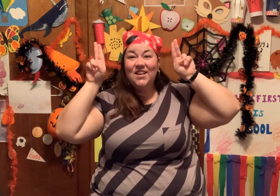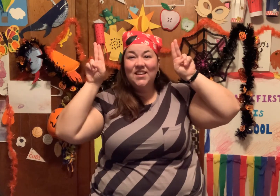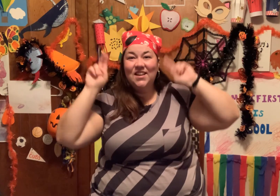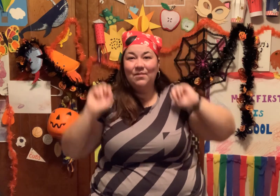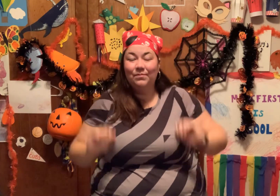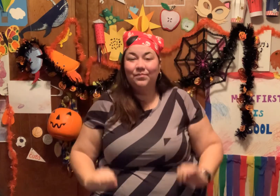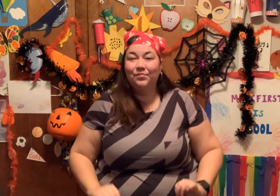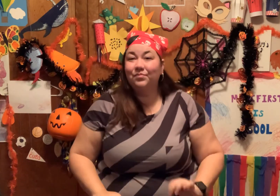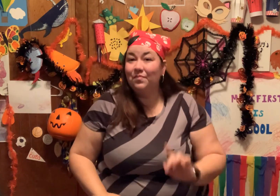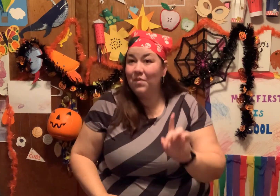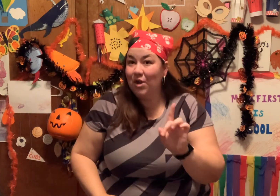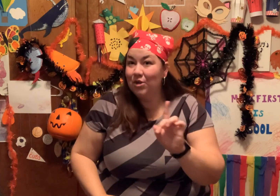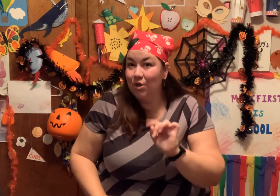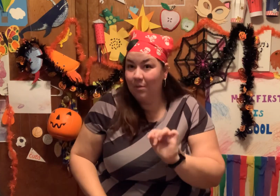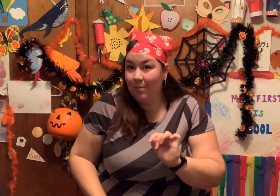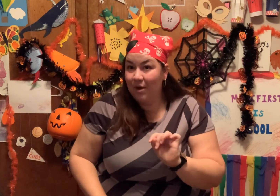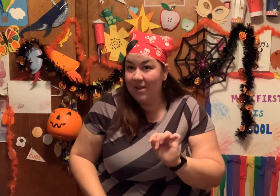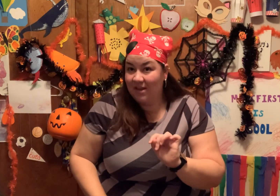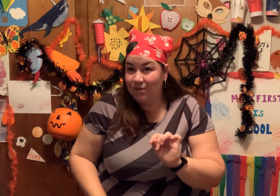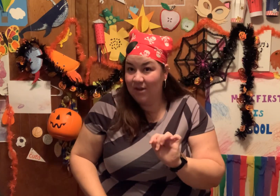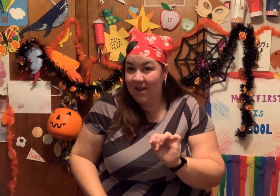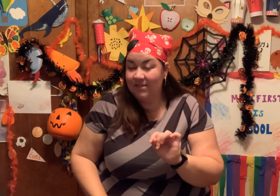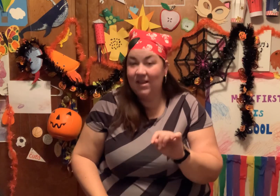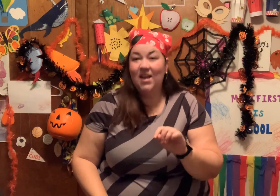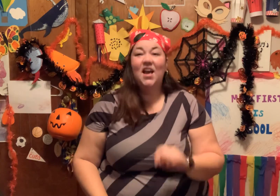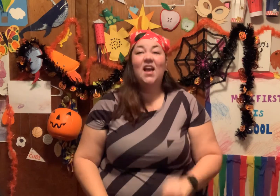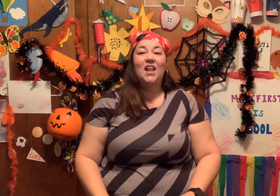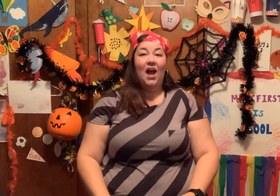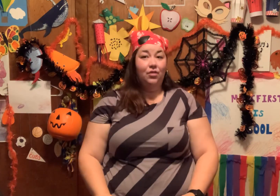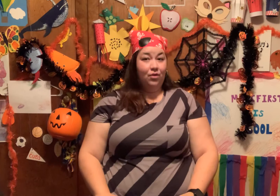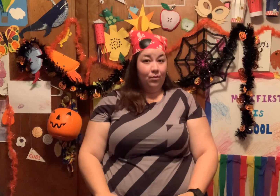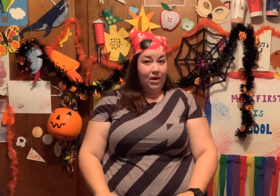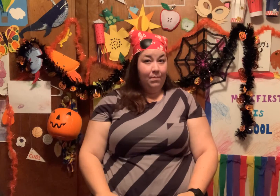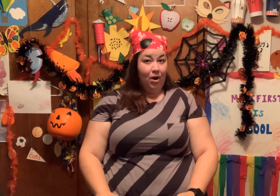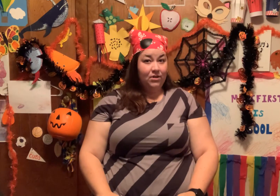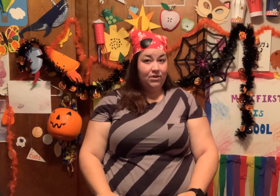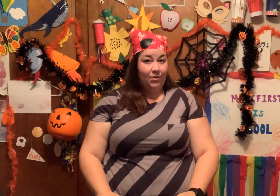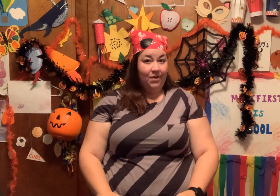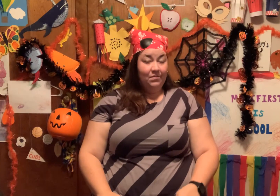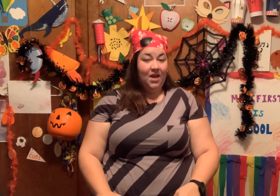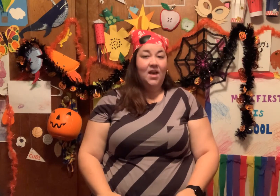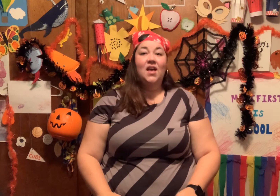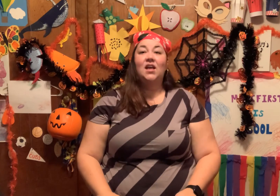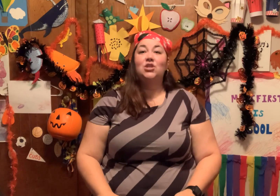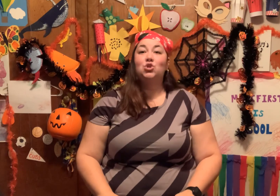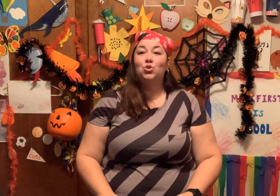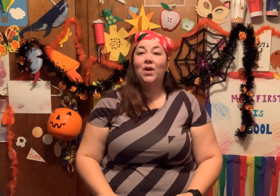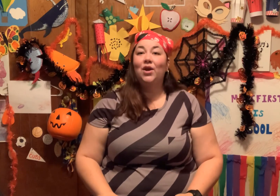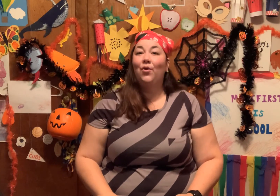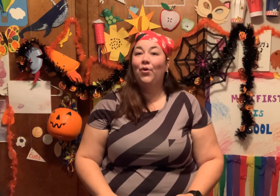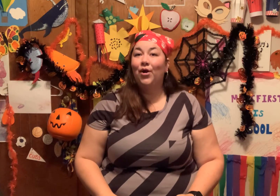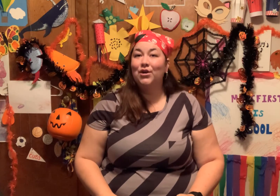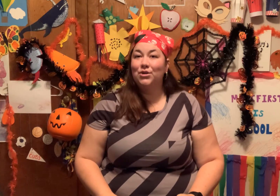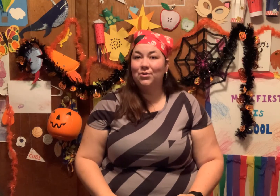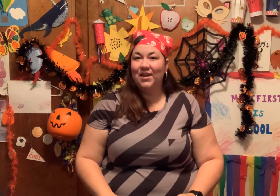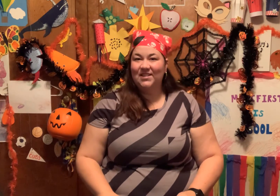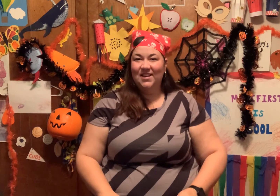Halloween. Do you remember yesterday's? It had three parts to it. It is trick or treat.